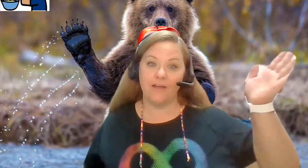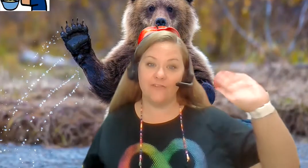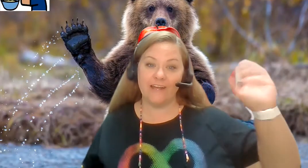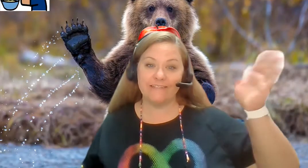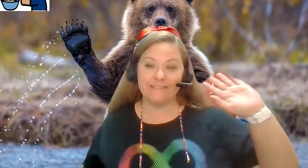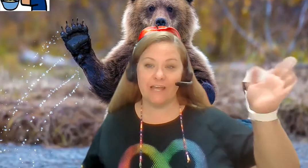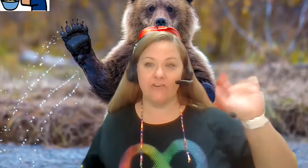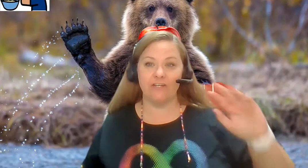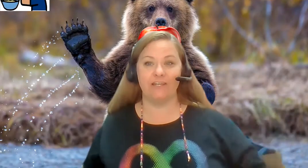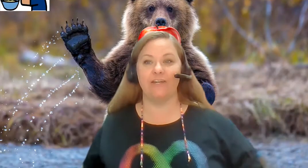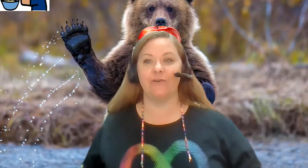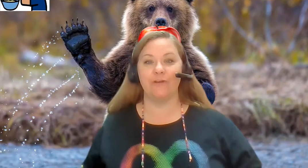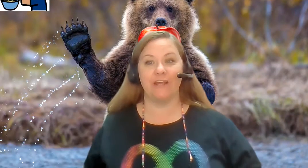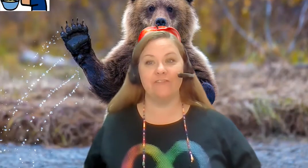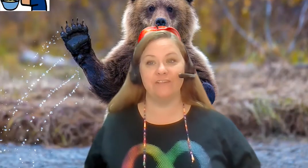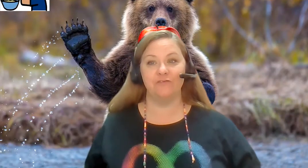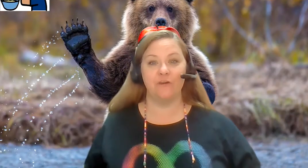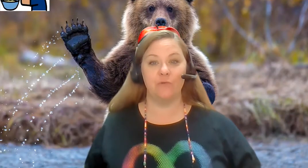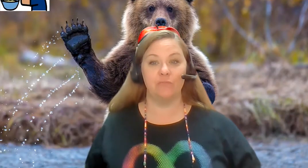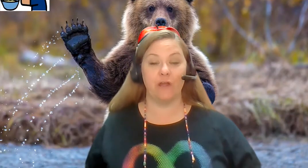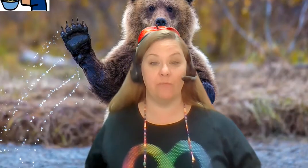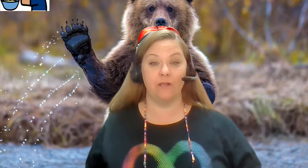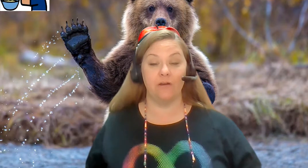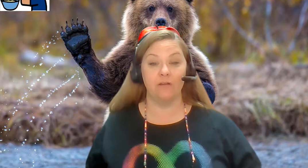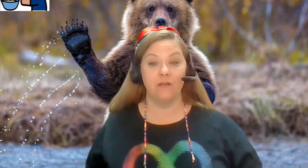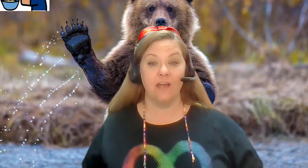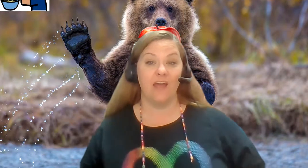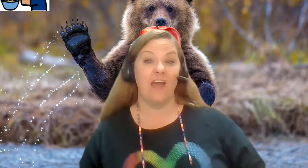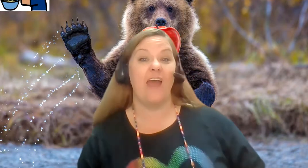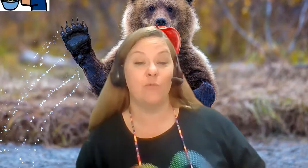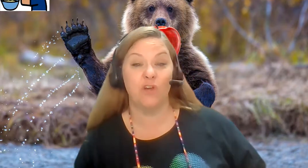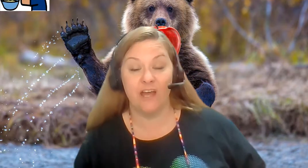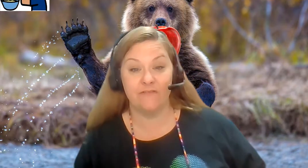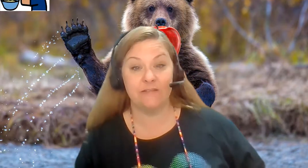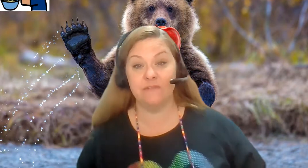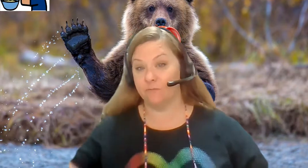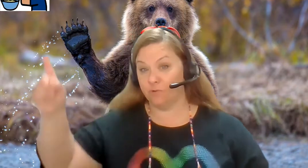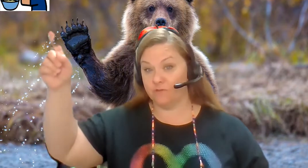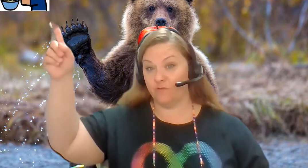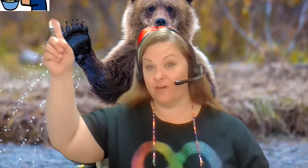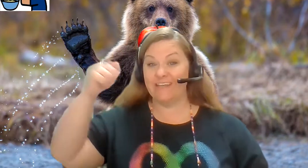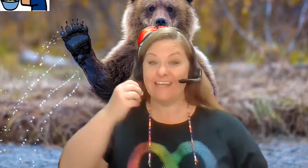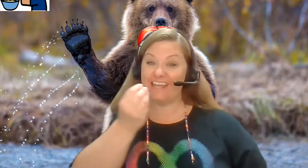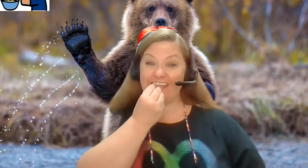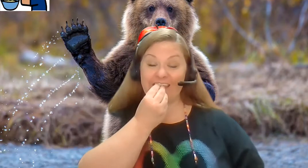Hi friends, Erin here. We're going to have a little fun with Brown Bear, and we're going to have some symbols for